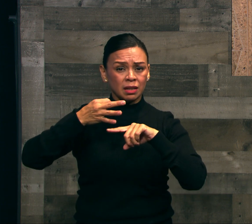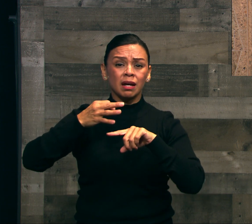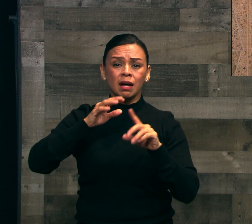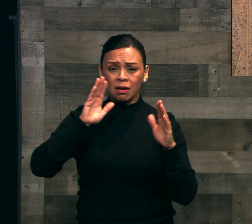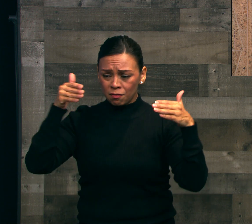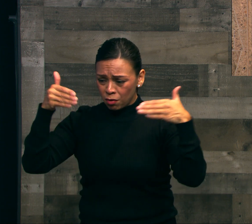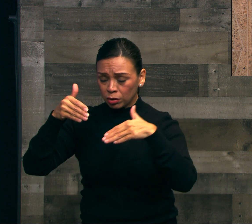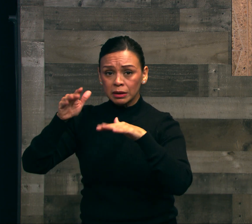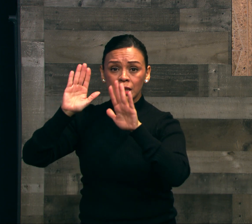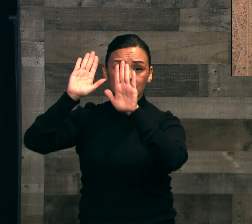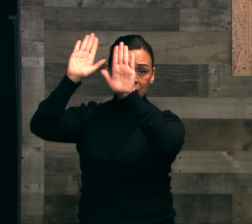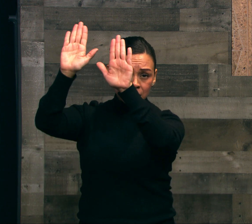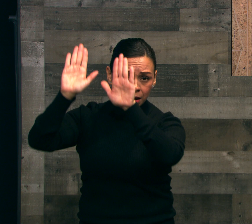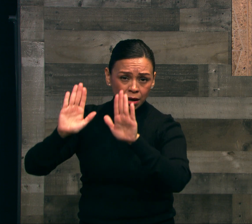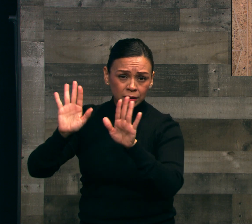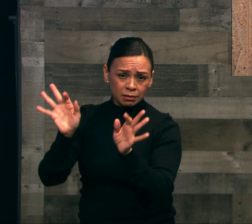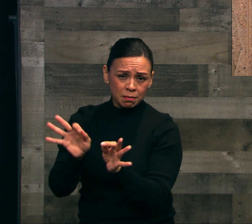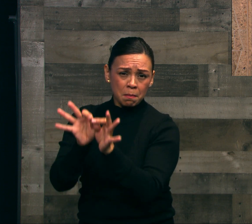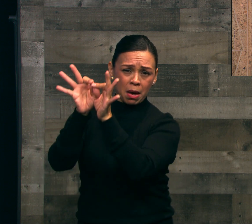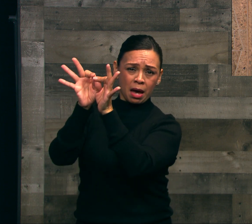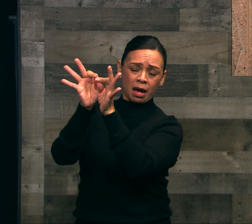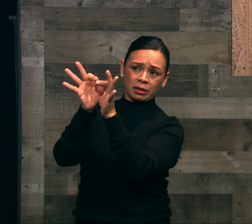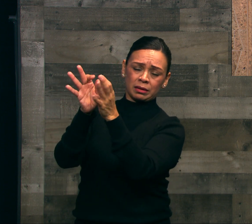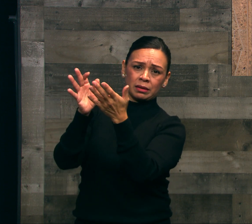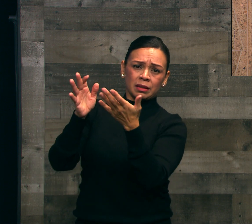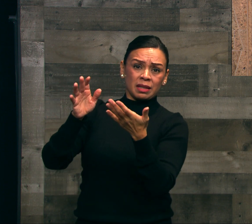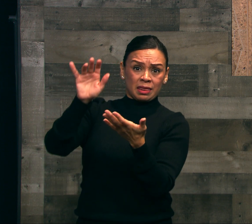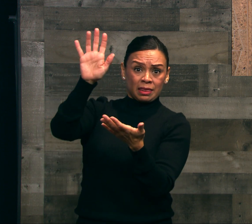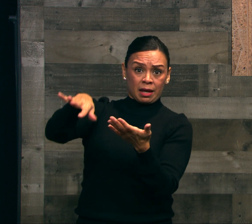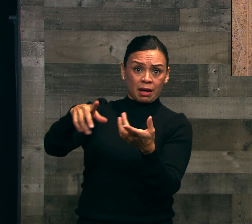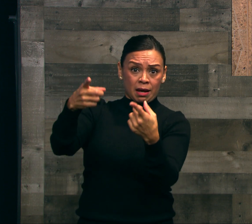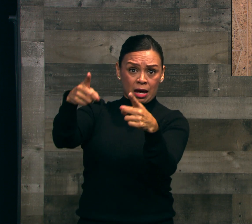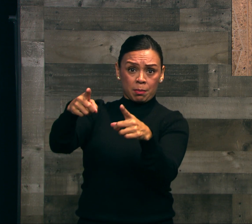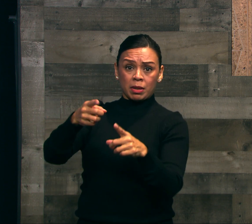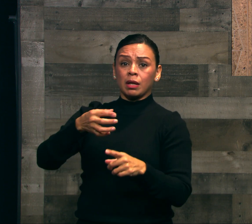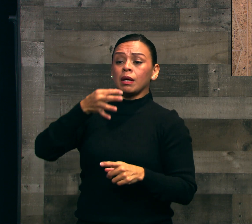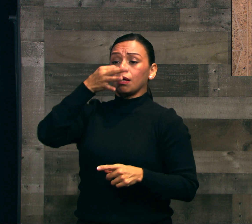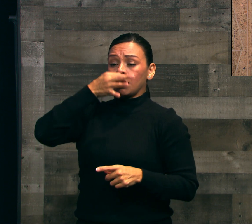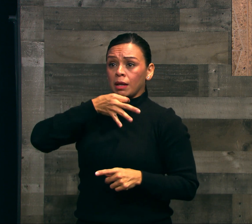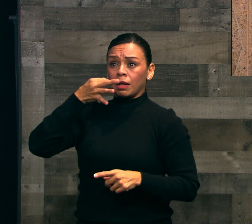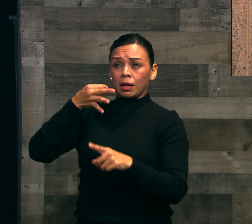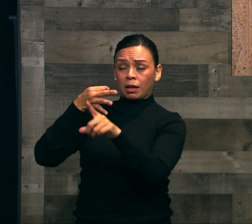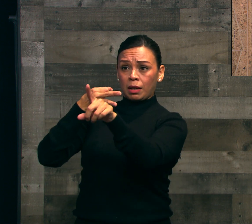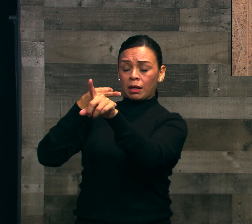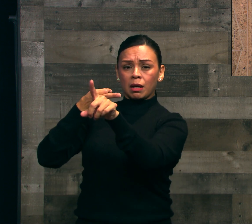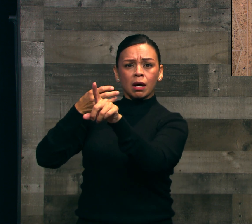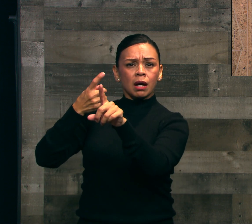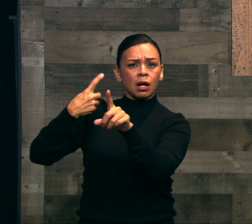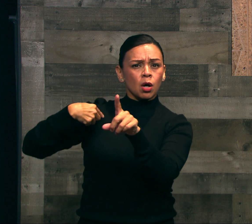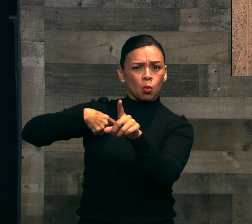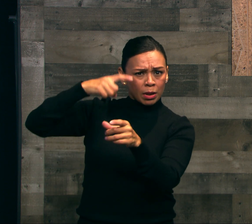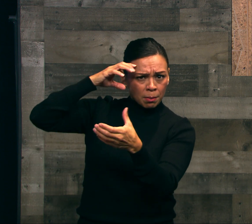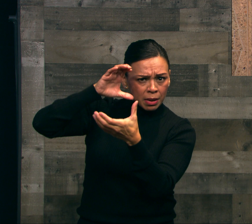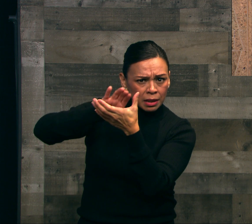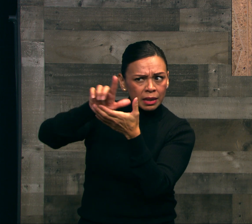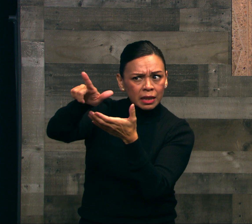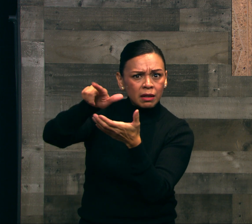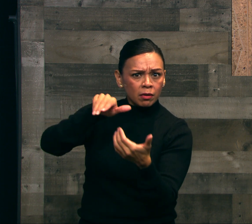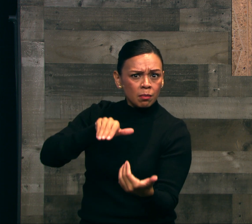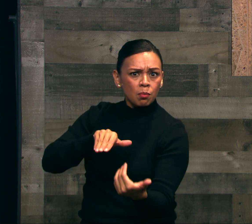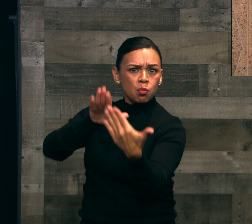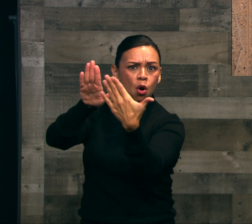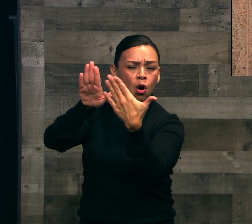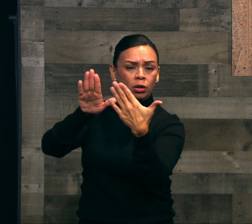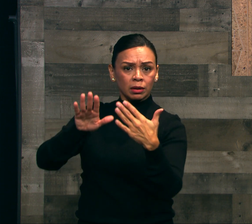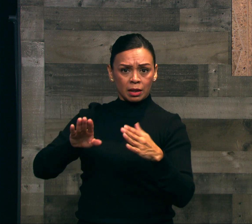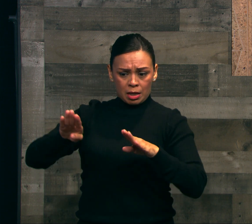Eucharist, particularly the Sunday Mass. What do we believe about that? How do we remember